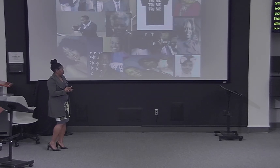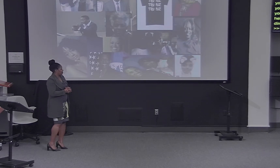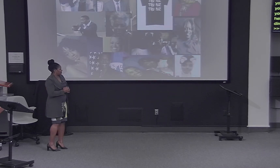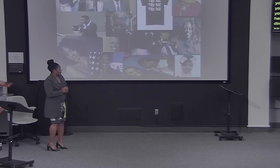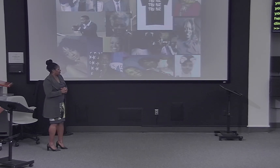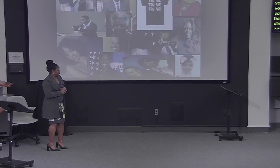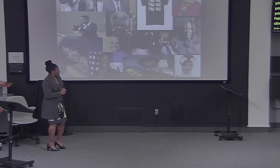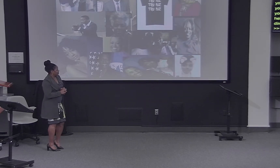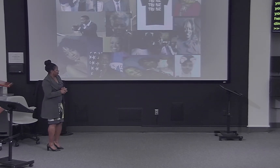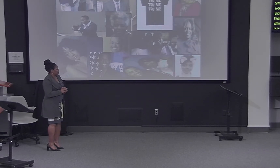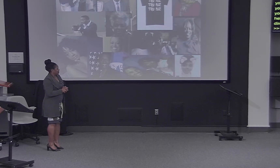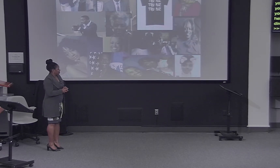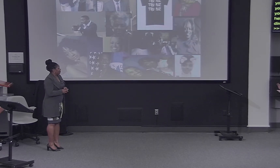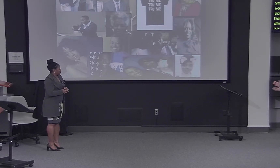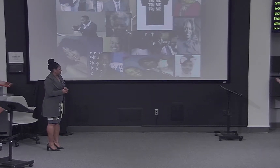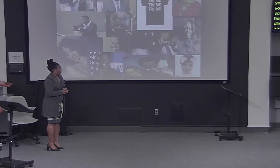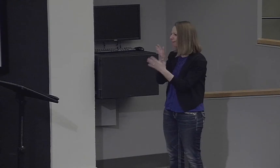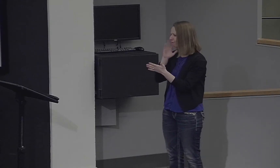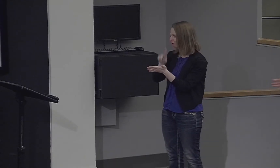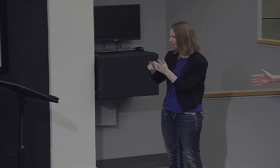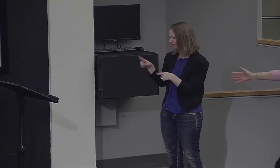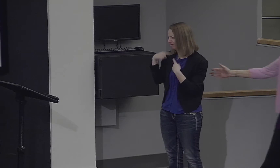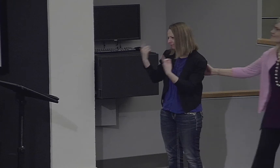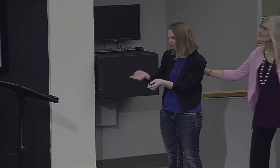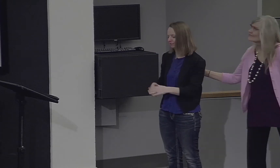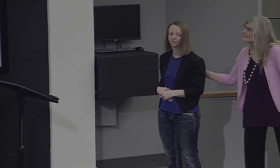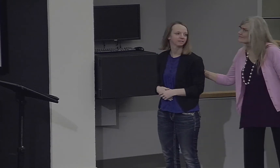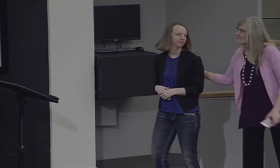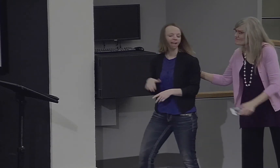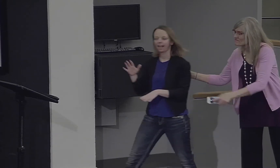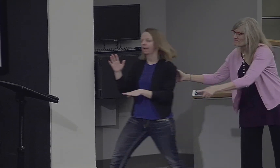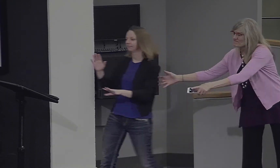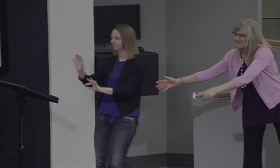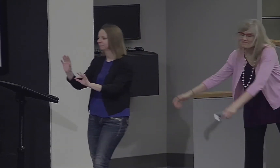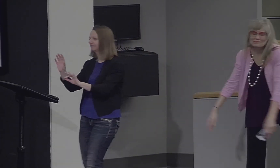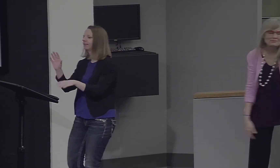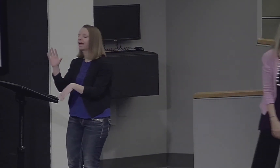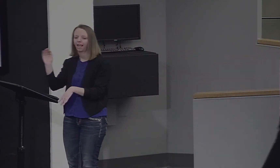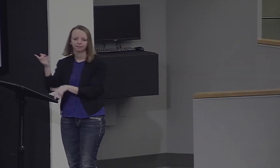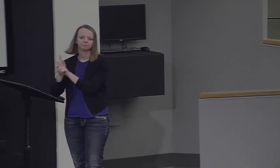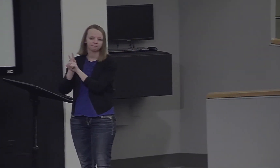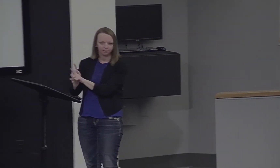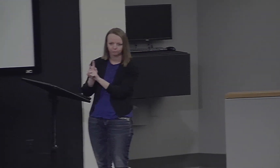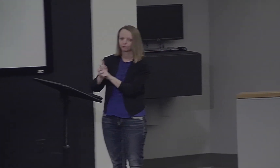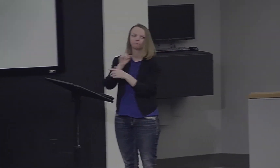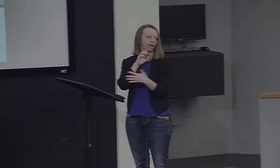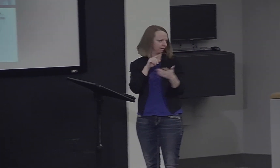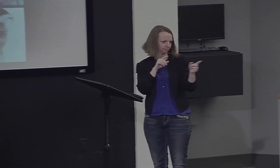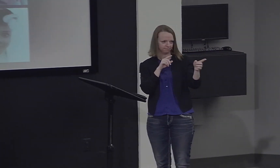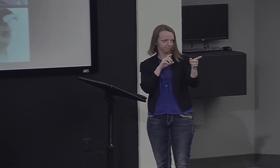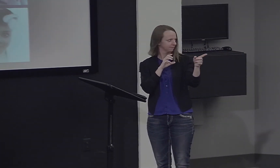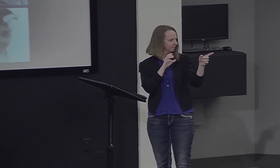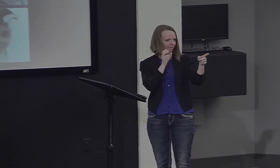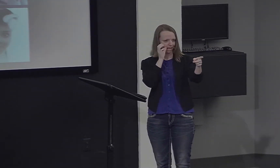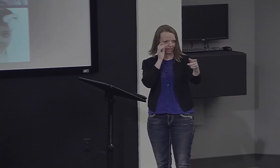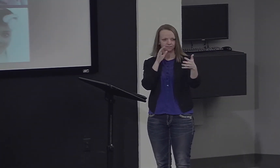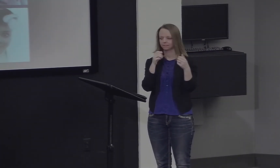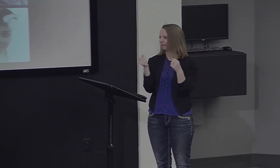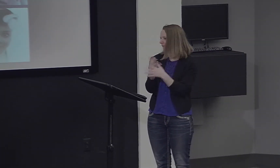First of all, your talk was inspiring. Thank you for the research that you've done. And as Candace had